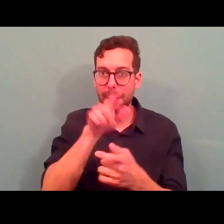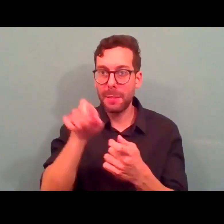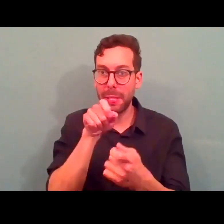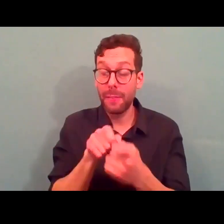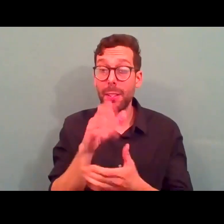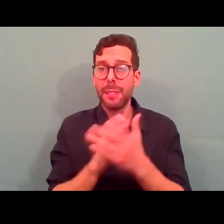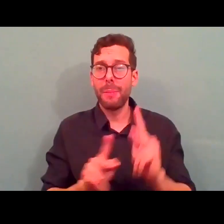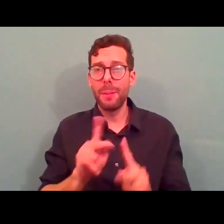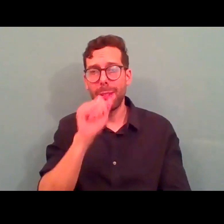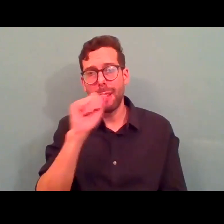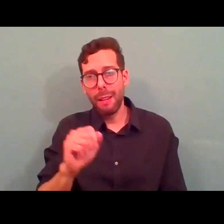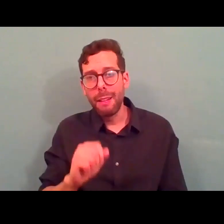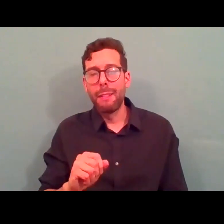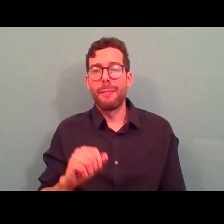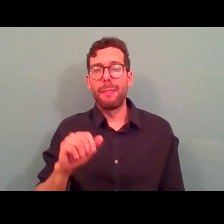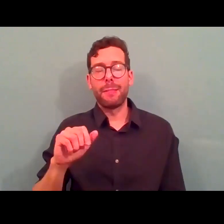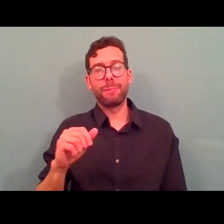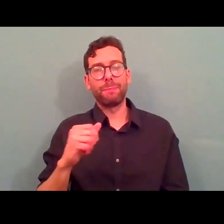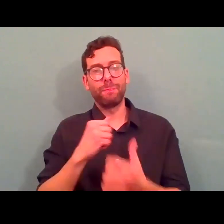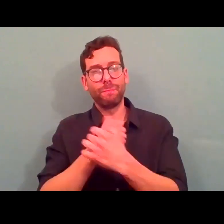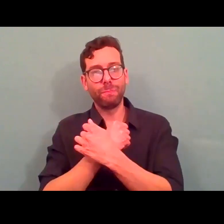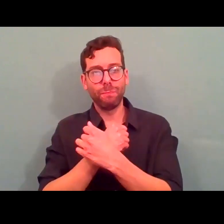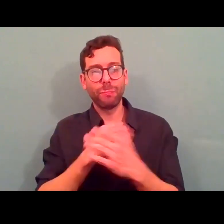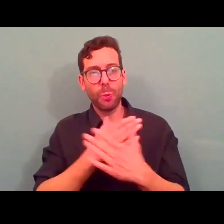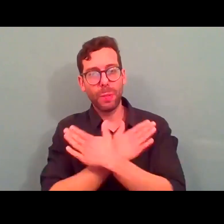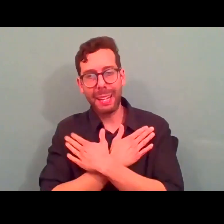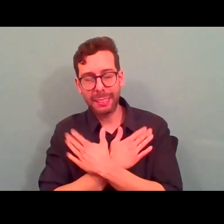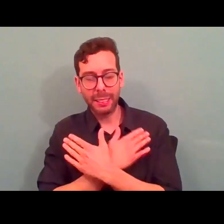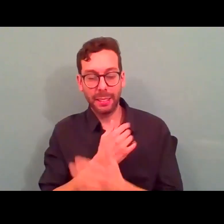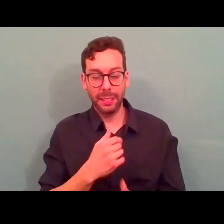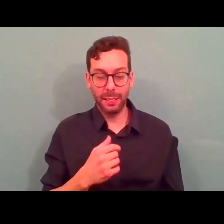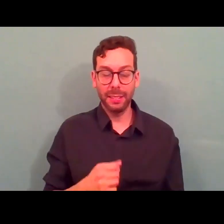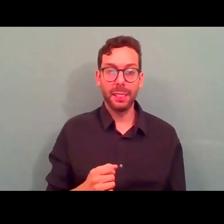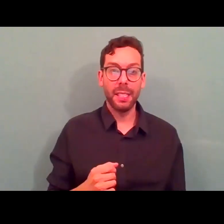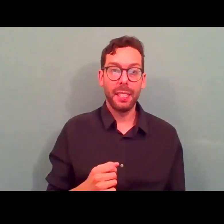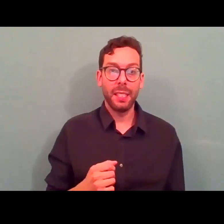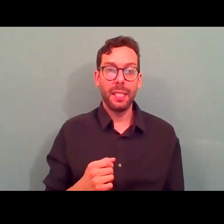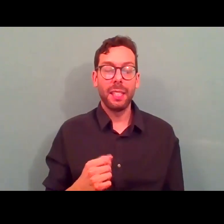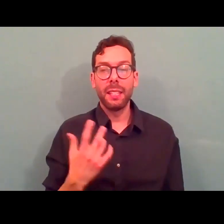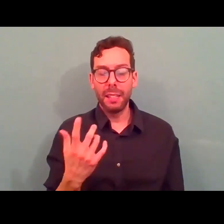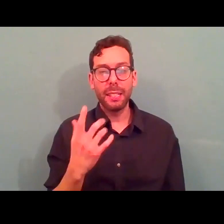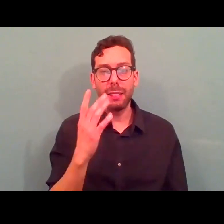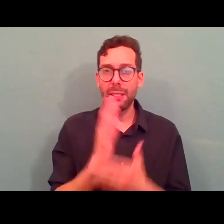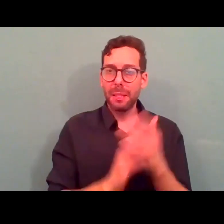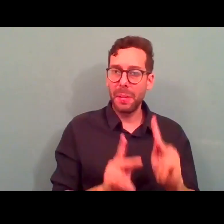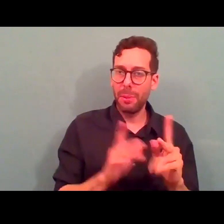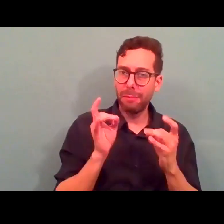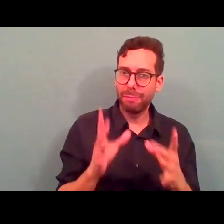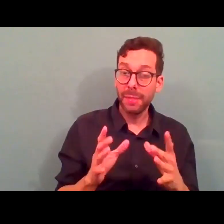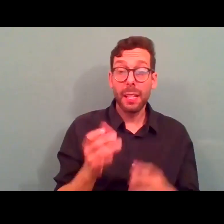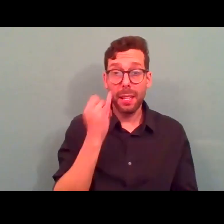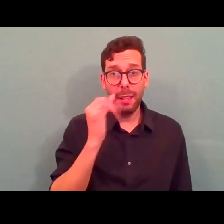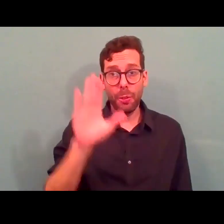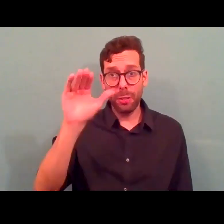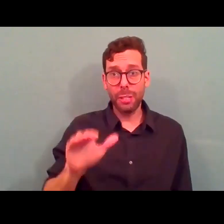it. And so I think baths in lavender are individual choice. If your child finds that relaxing and soothing, have at it.